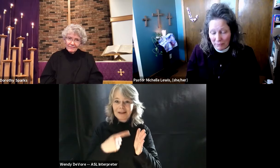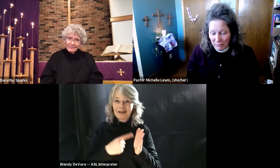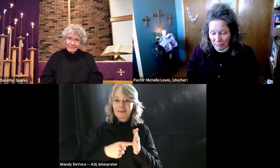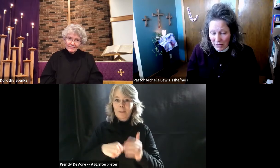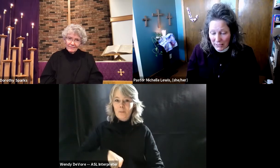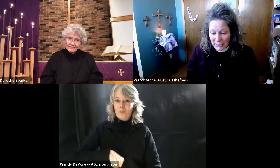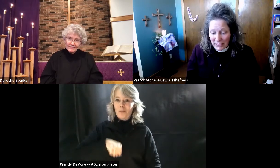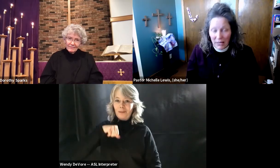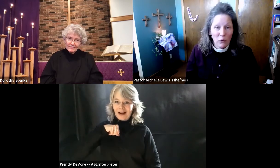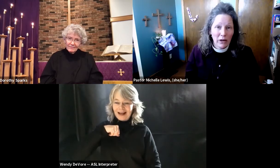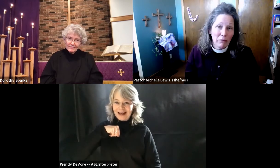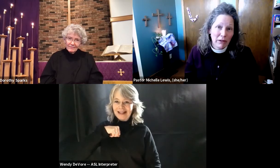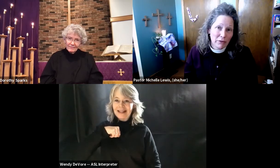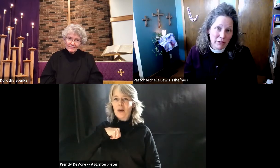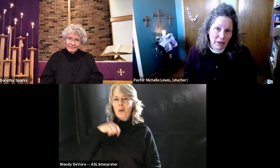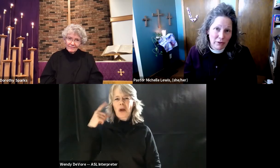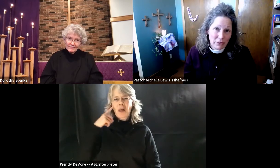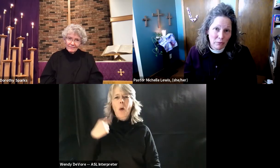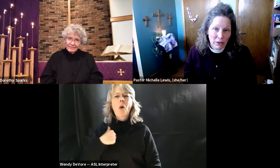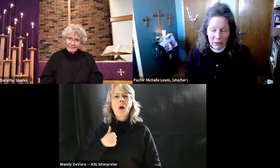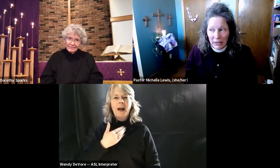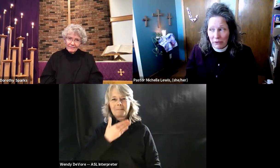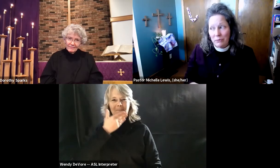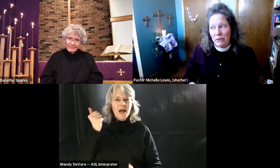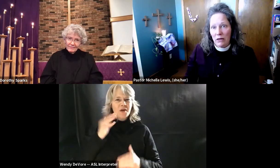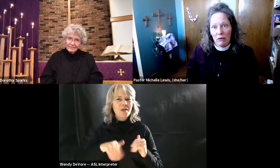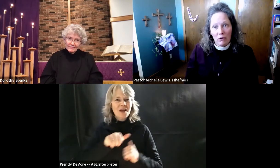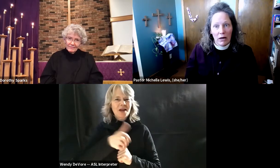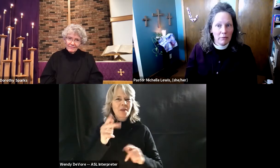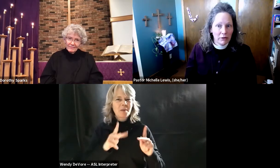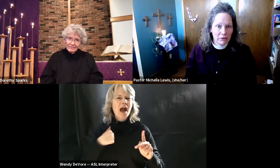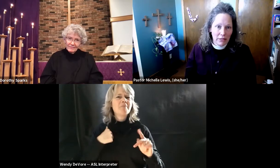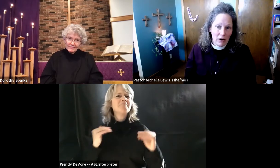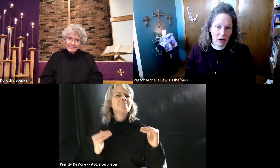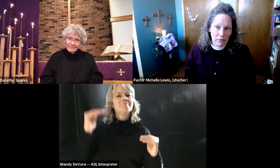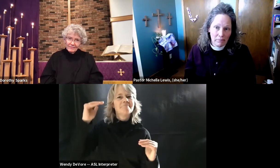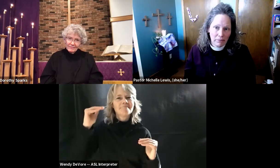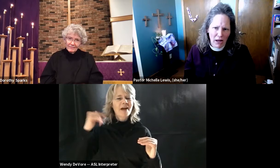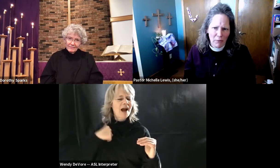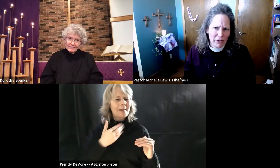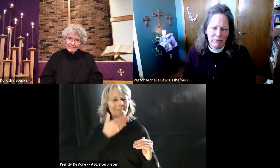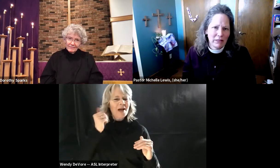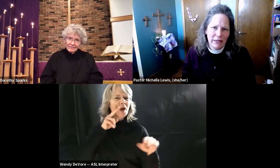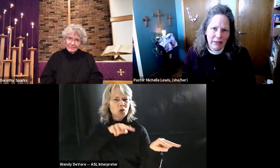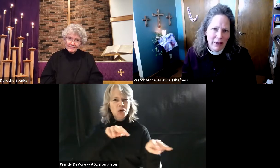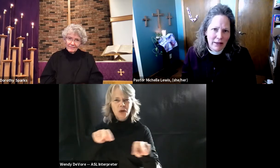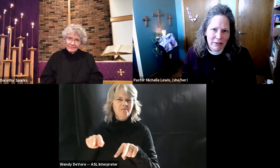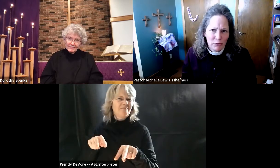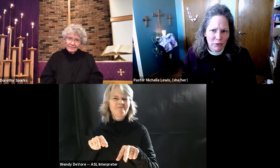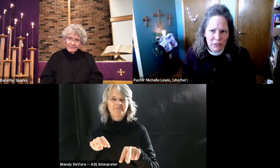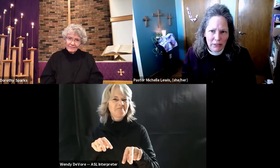pride makes us think we are better than others. We look at others and we think, oh, I'm better than they are. I wouldn't be